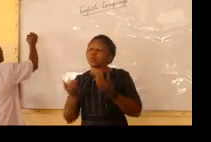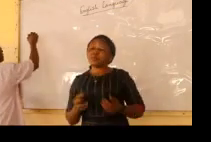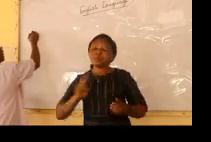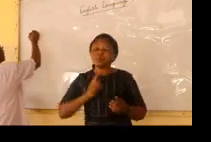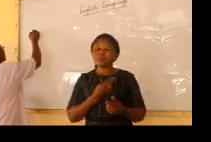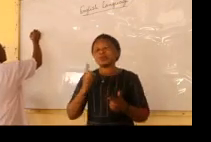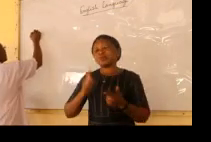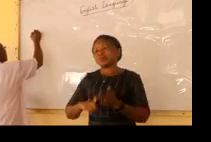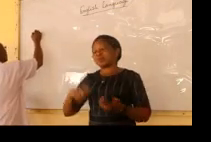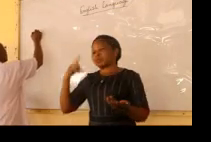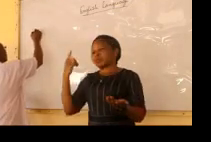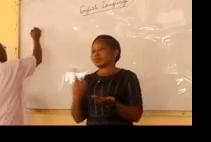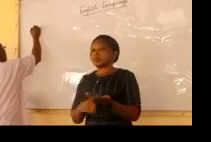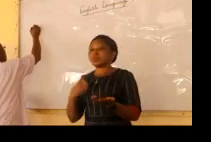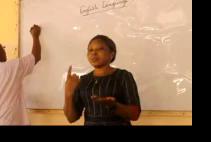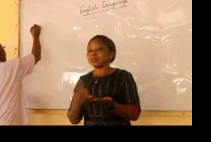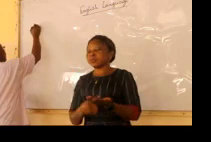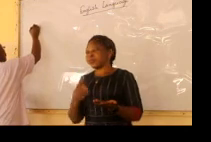discuss